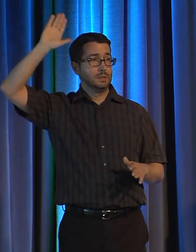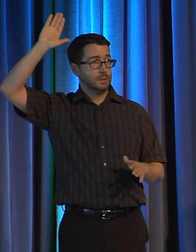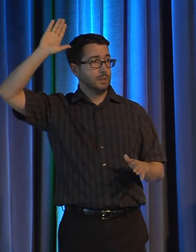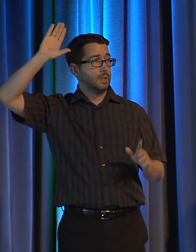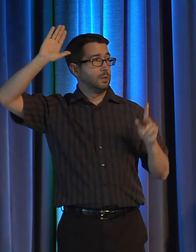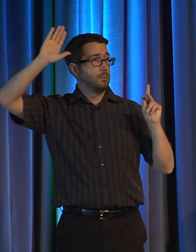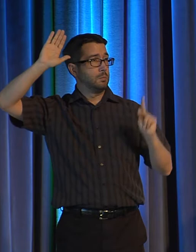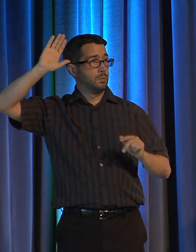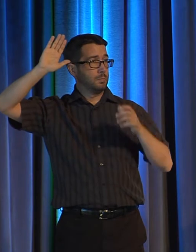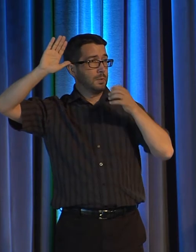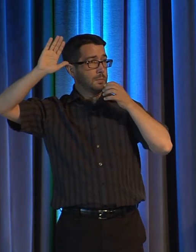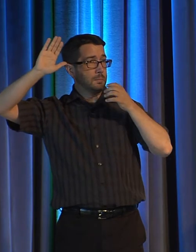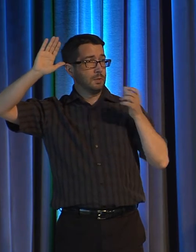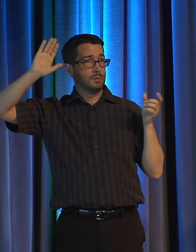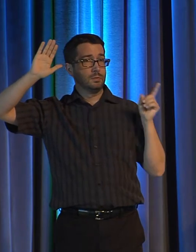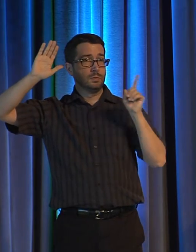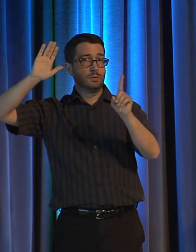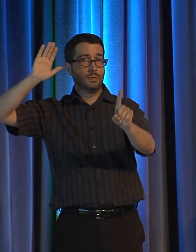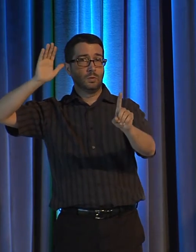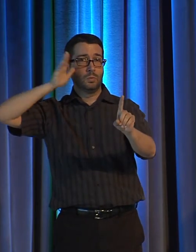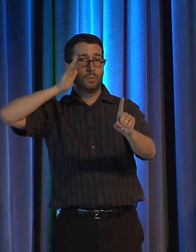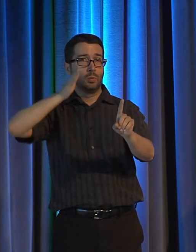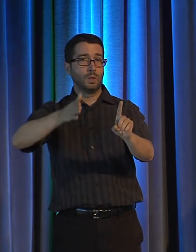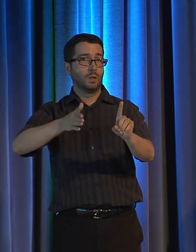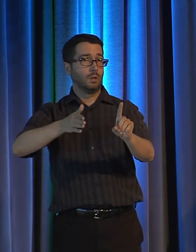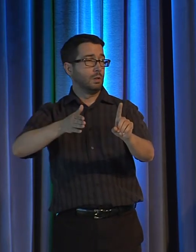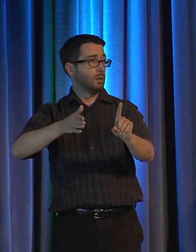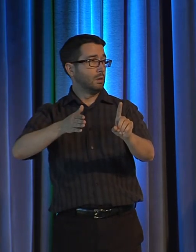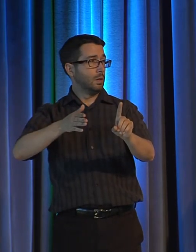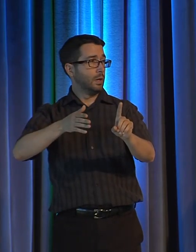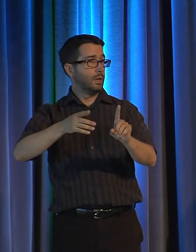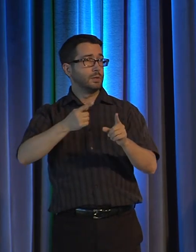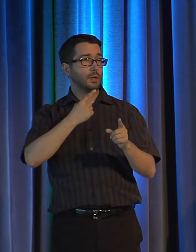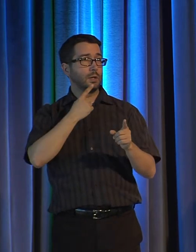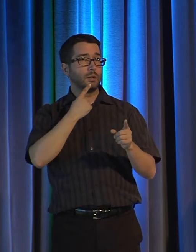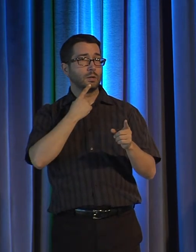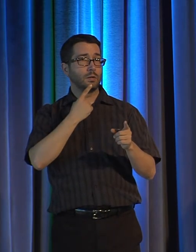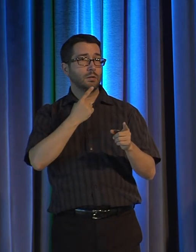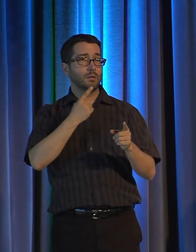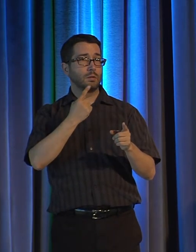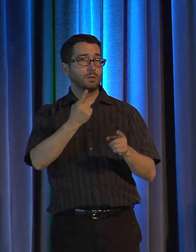come to you with a microphone and you'll be able to answer,